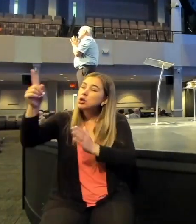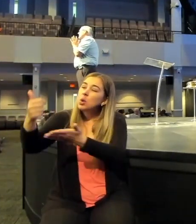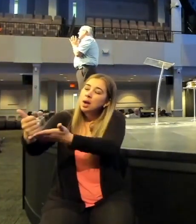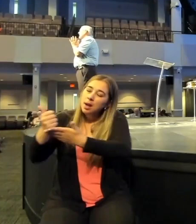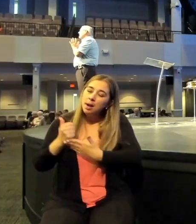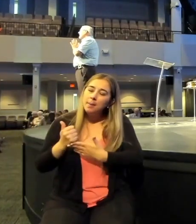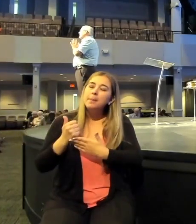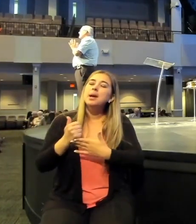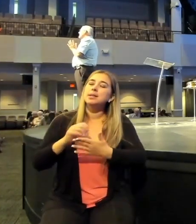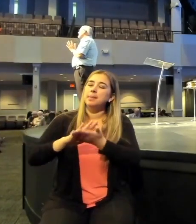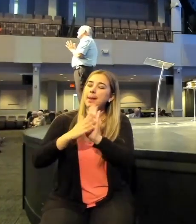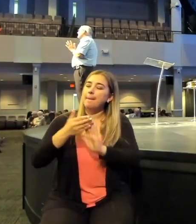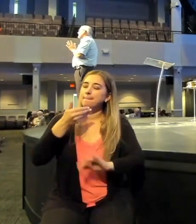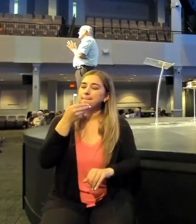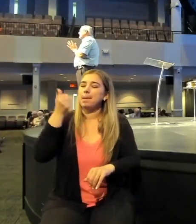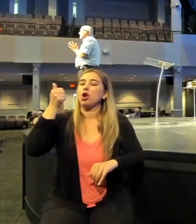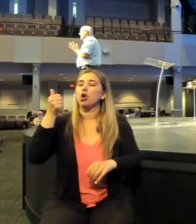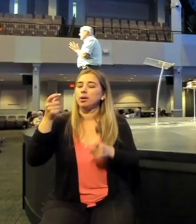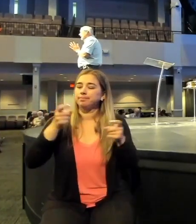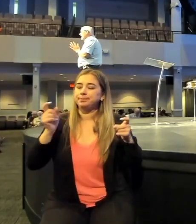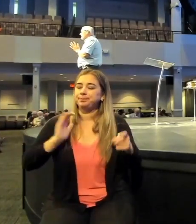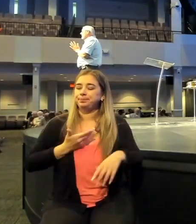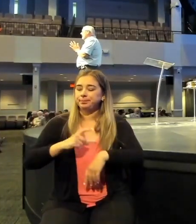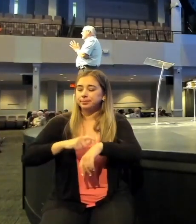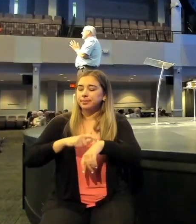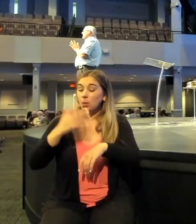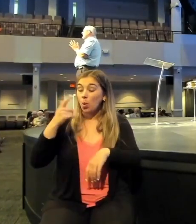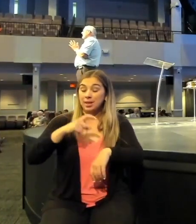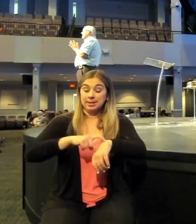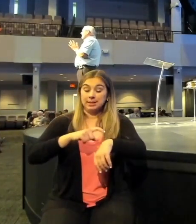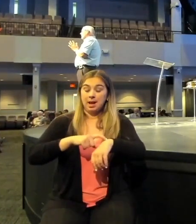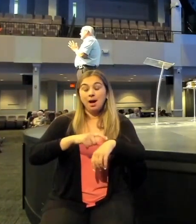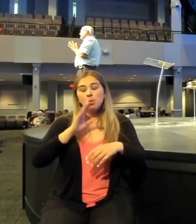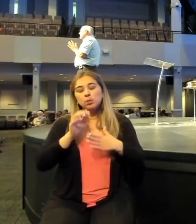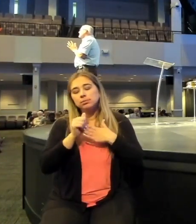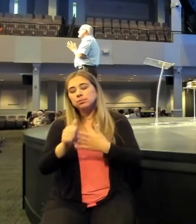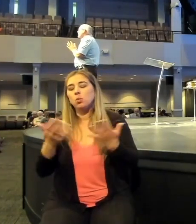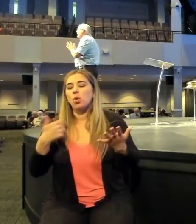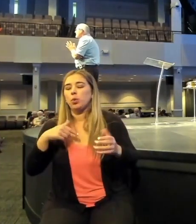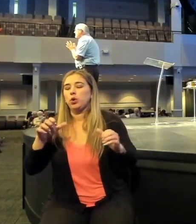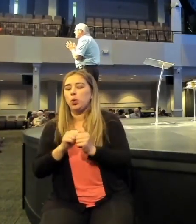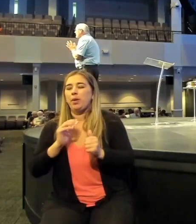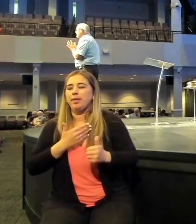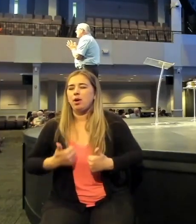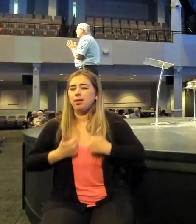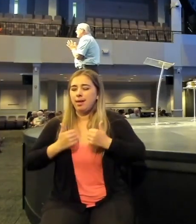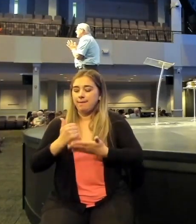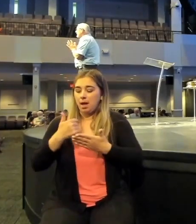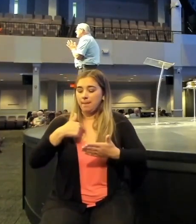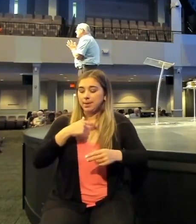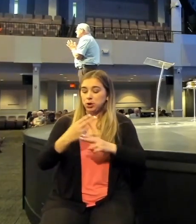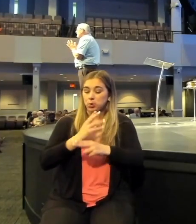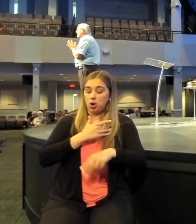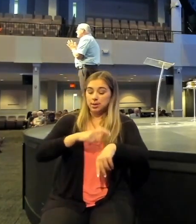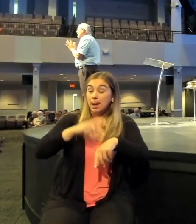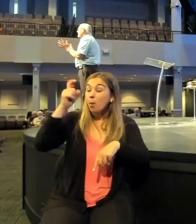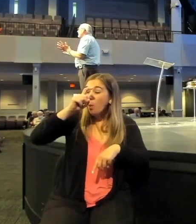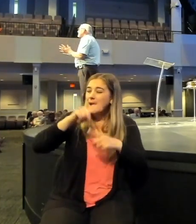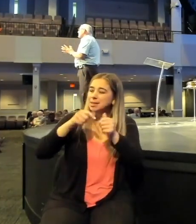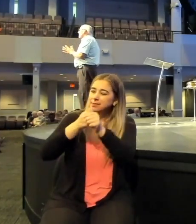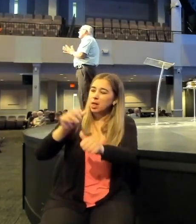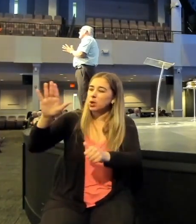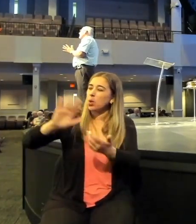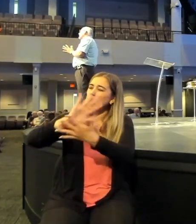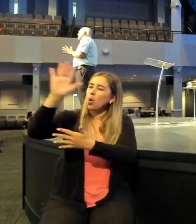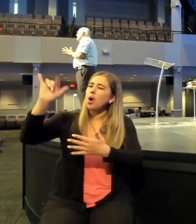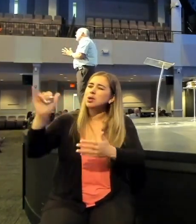Lord, to get better at this because we know that our time is our life. Help us to use it wisely for your glory. Father,